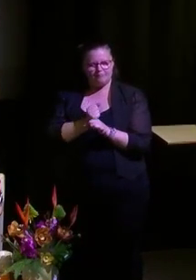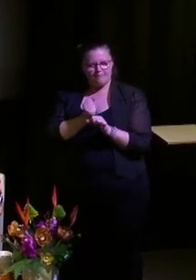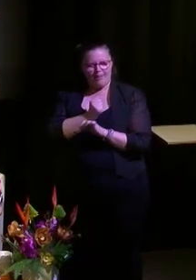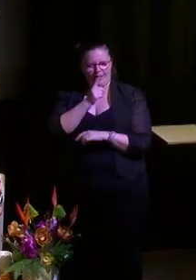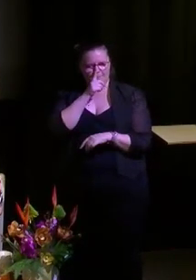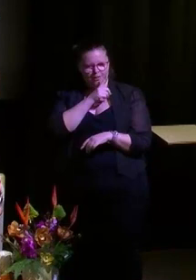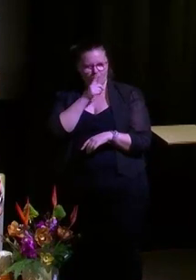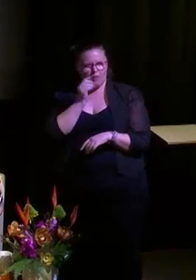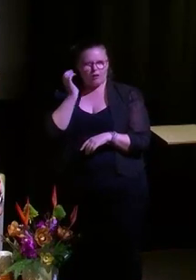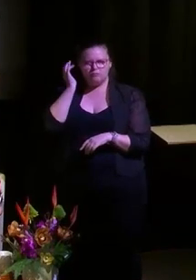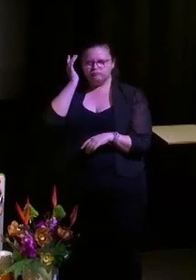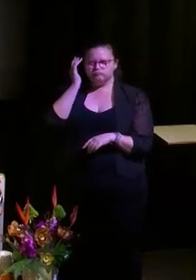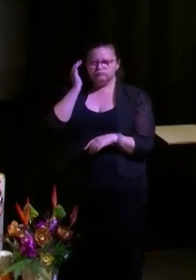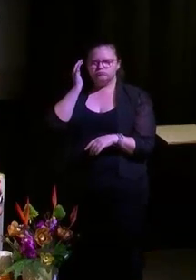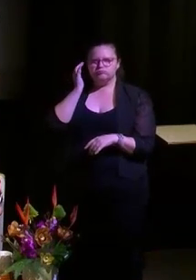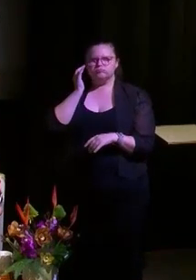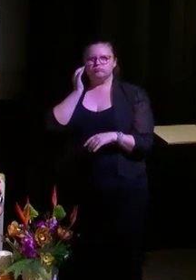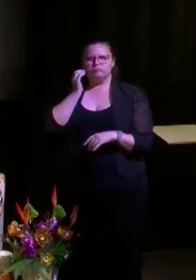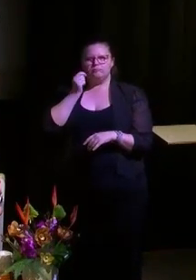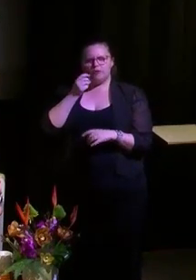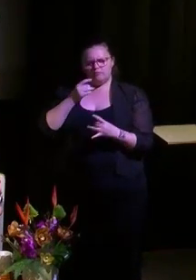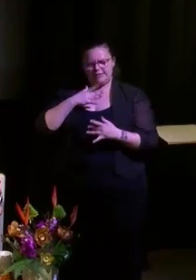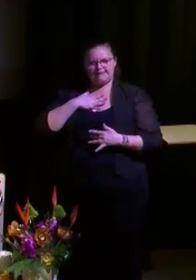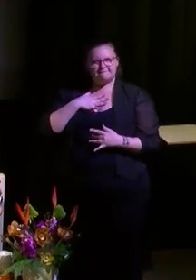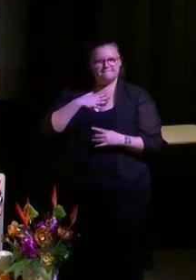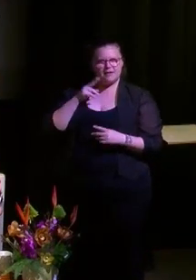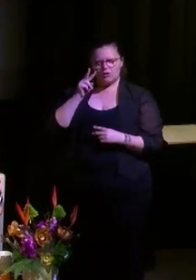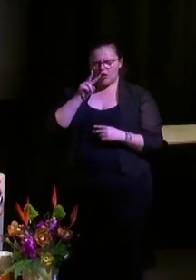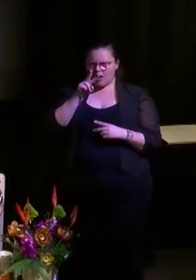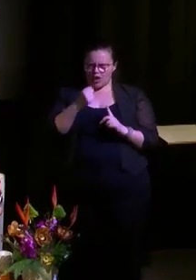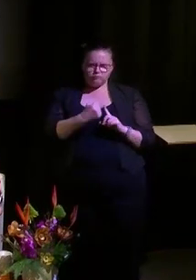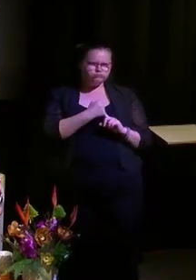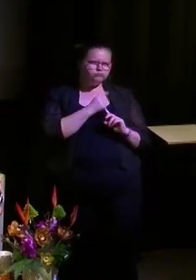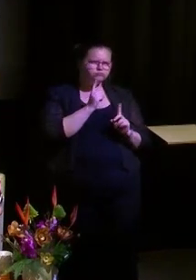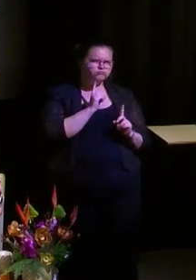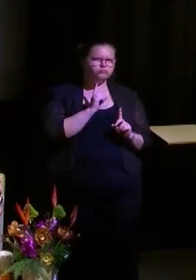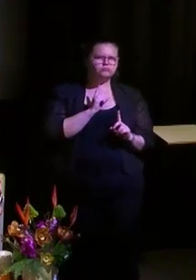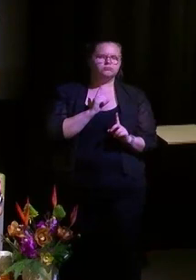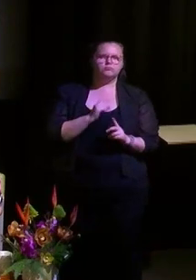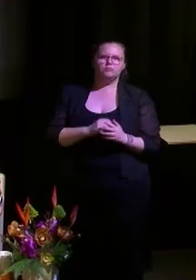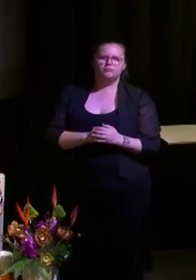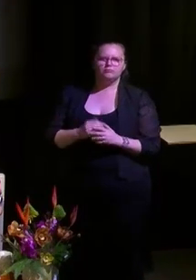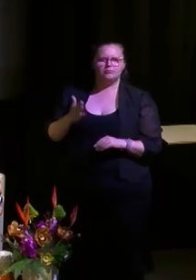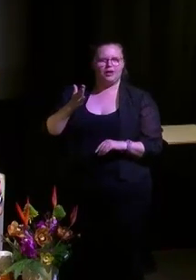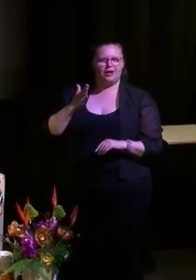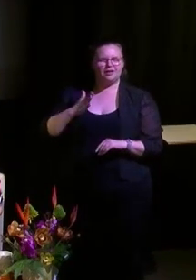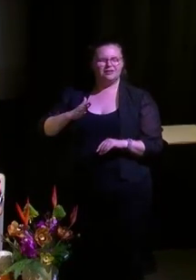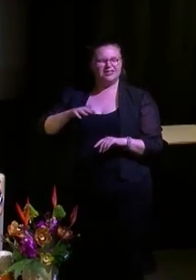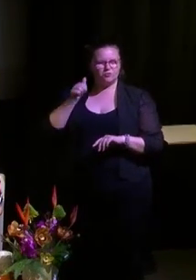think critically or conceptually about what they're looking at as an art piece, but obviously needing to know the background